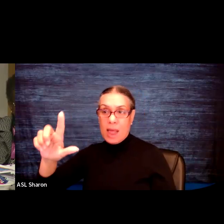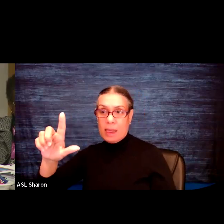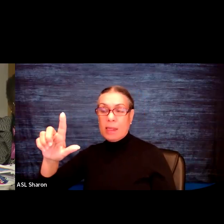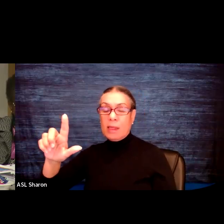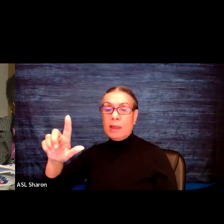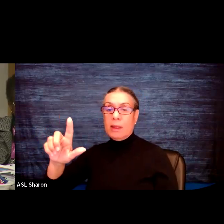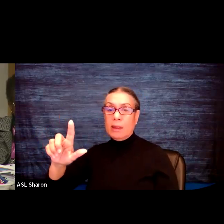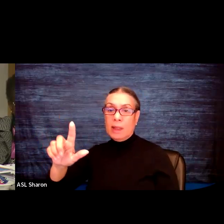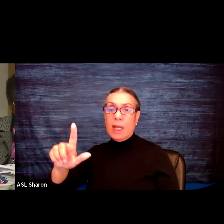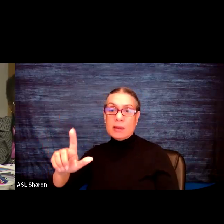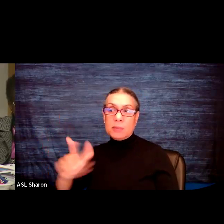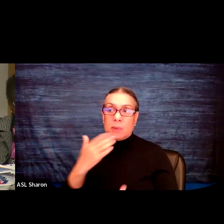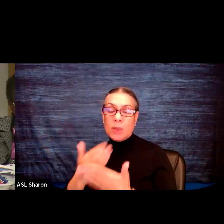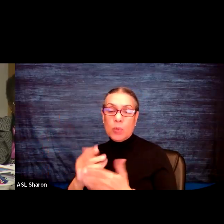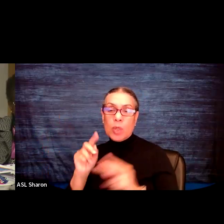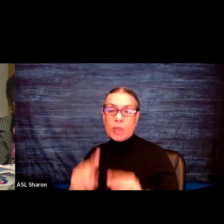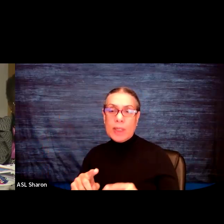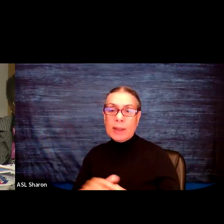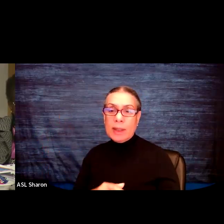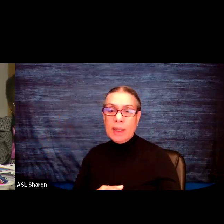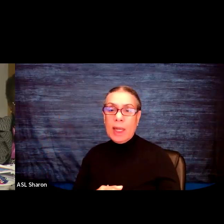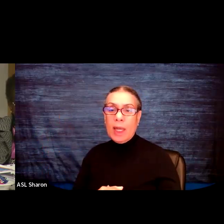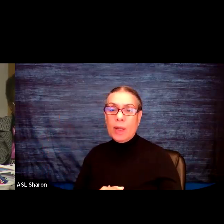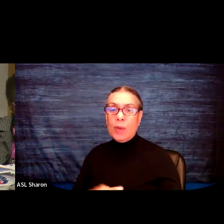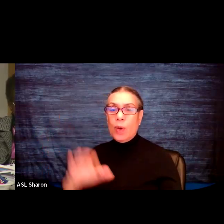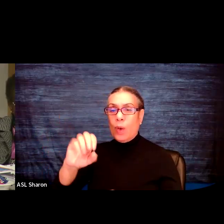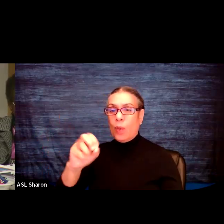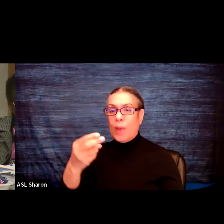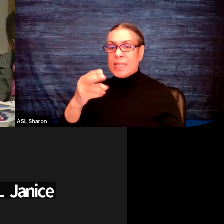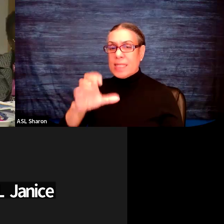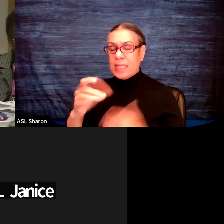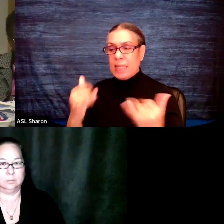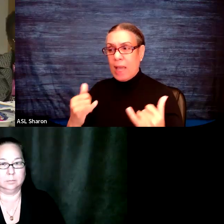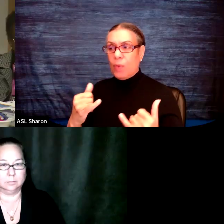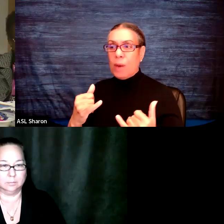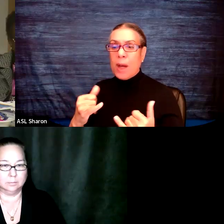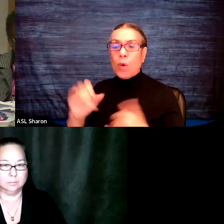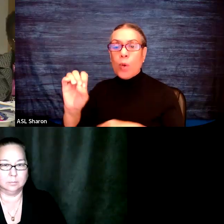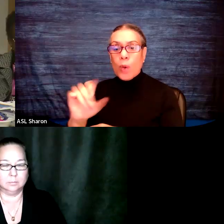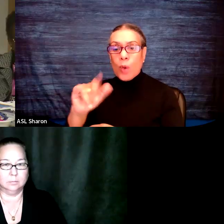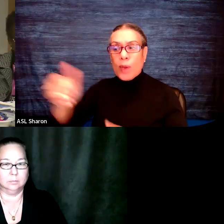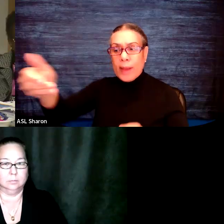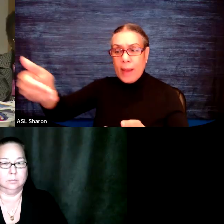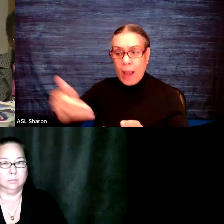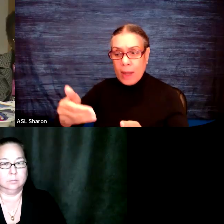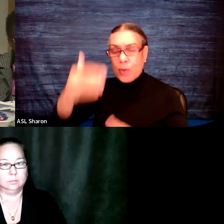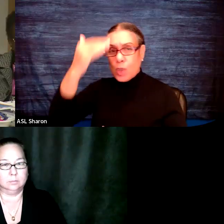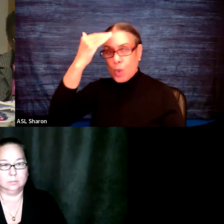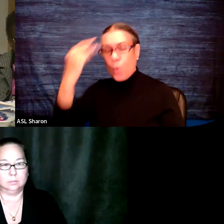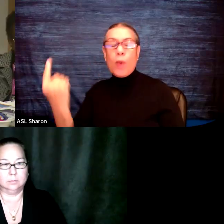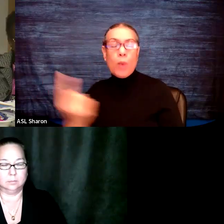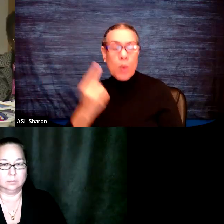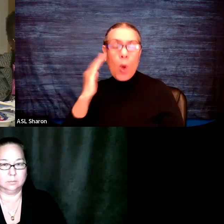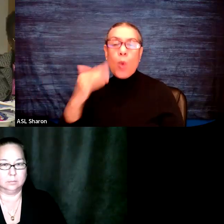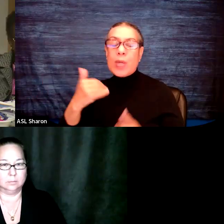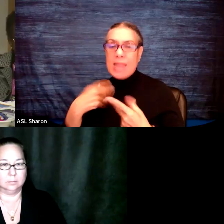we're looking within OHC right now to talk about, early hiring of those positions, knowing that we're always going to have a